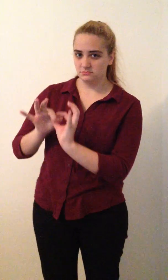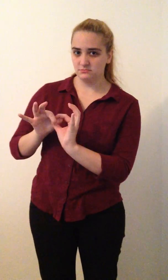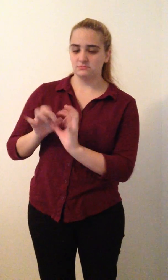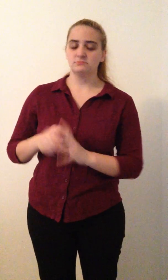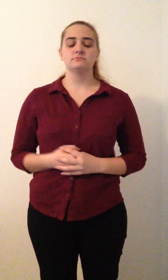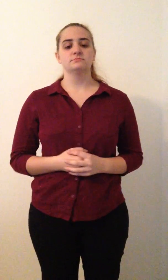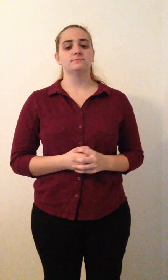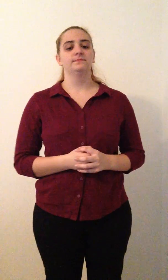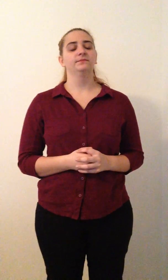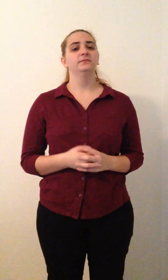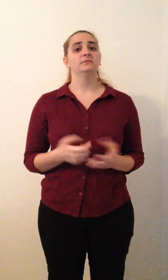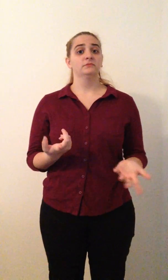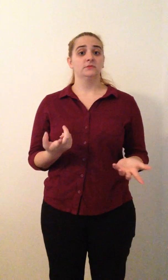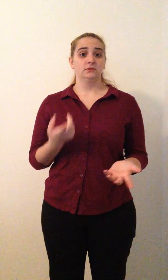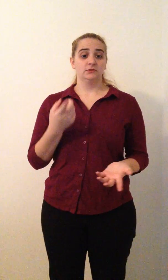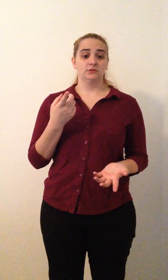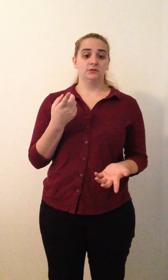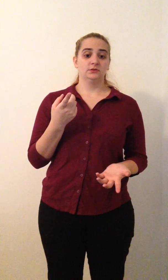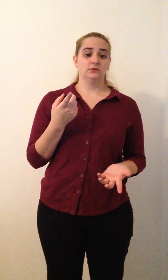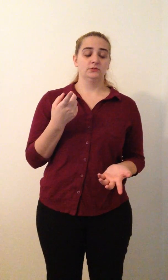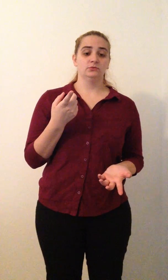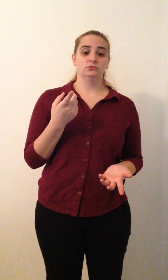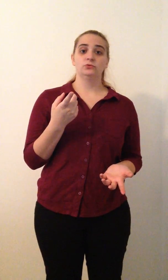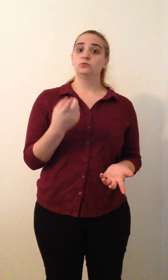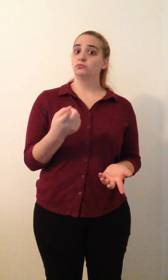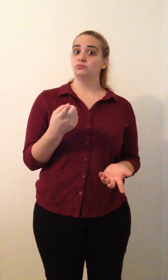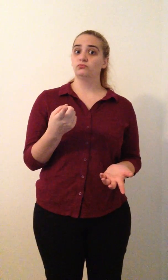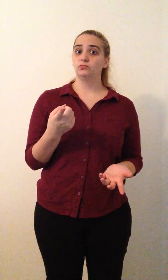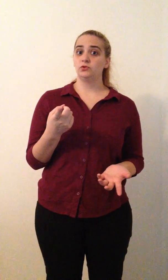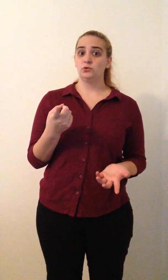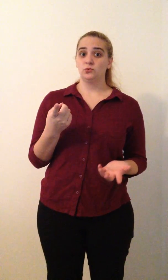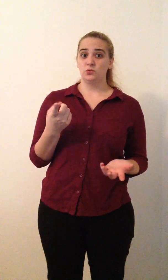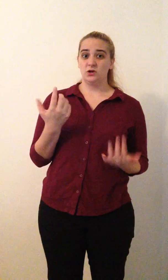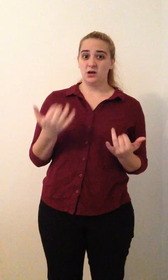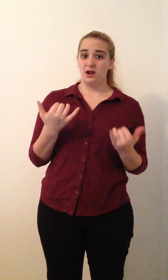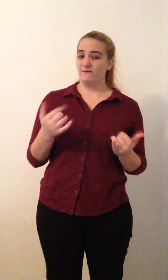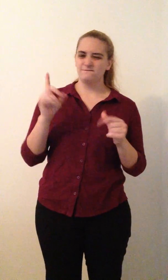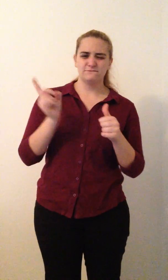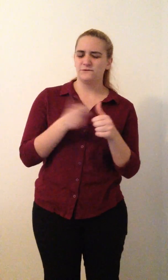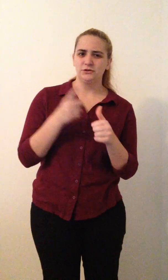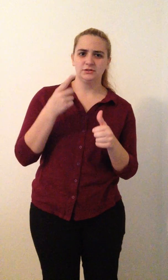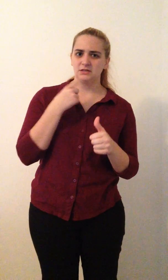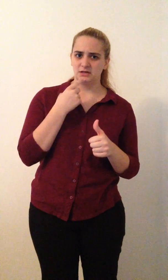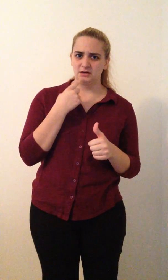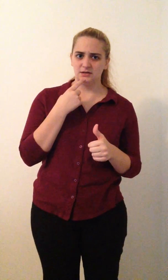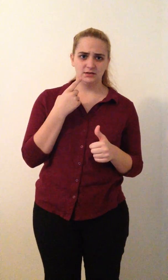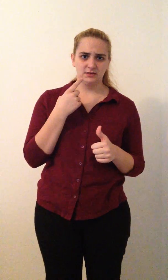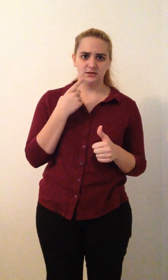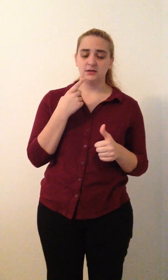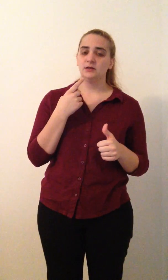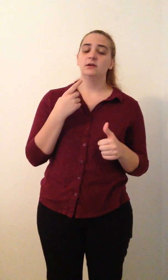time, you're probably going to want to watch the video several times. Yeah, it takes some time to really get